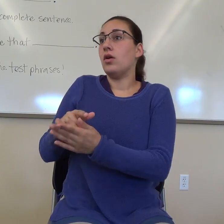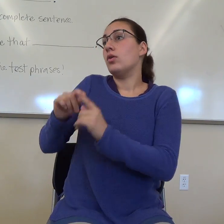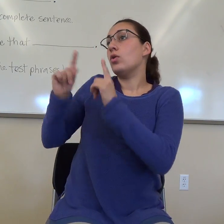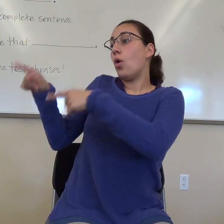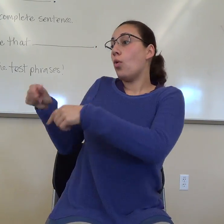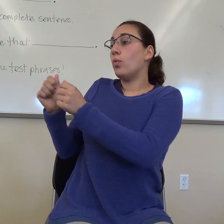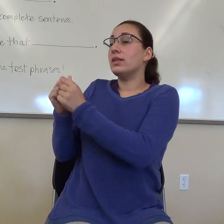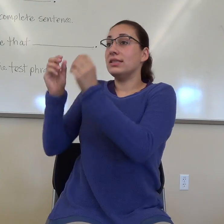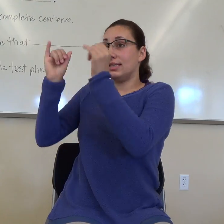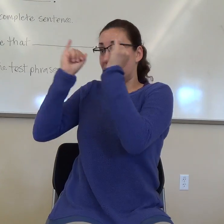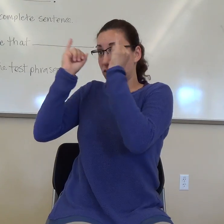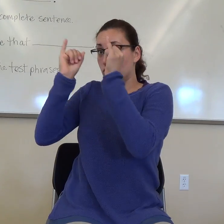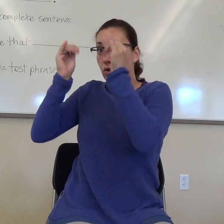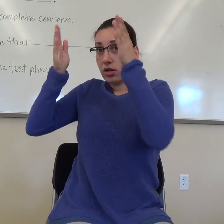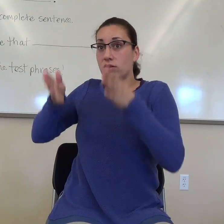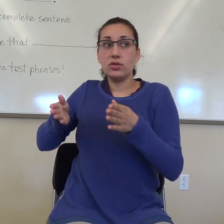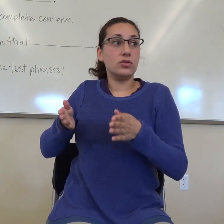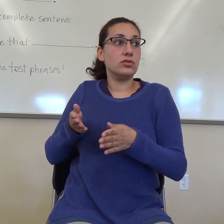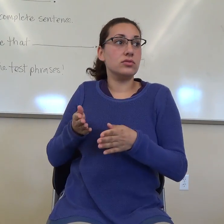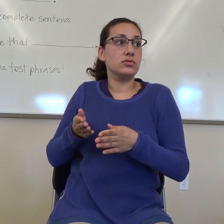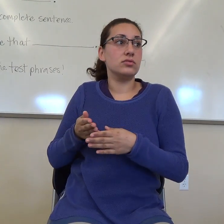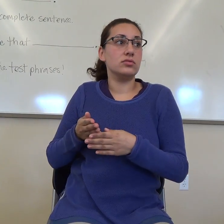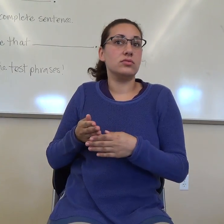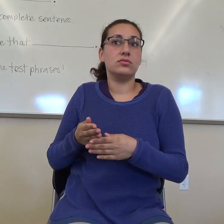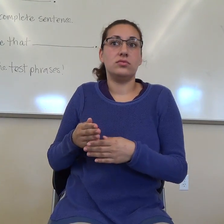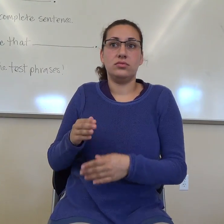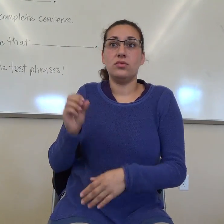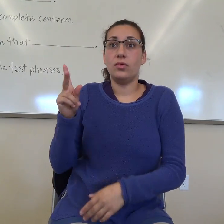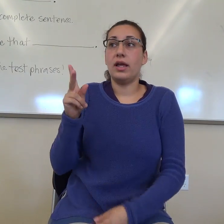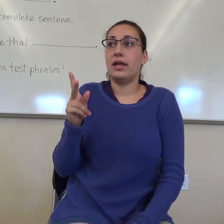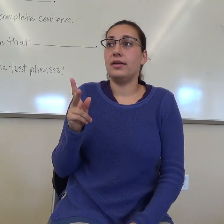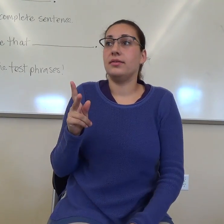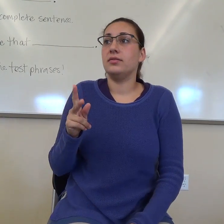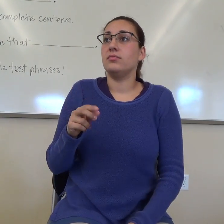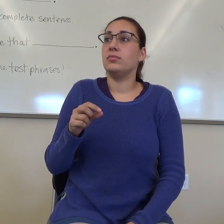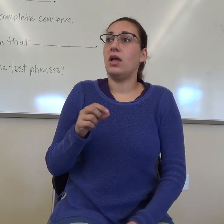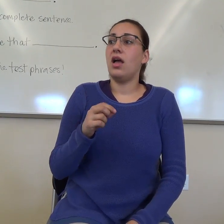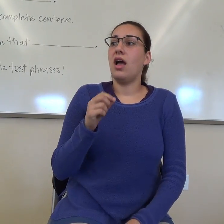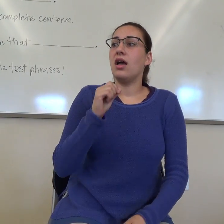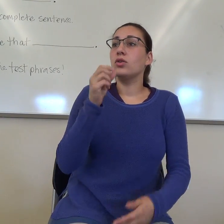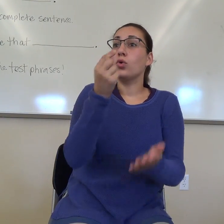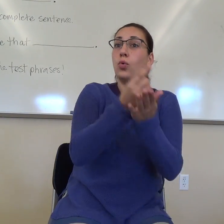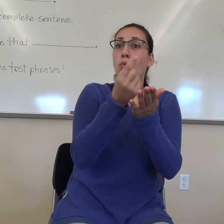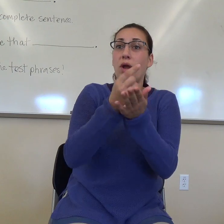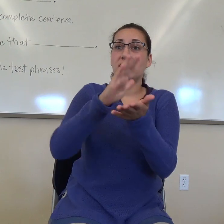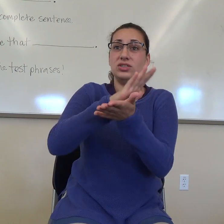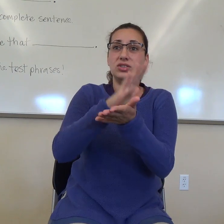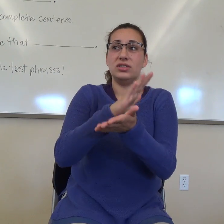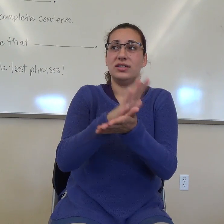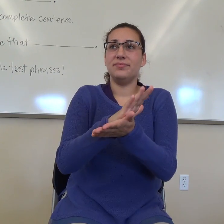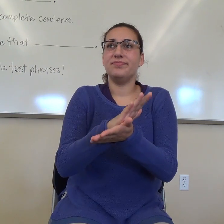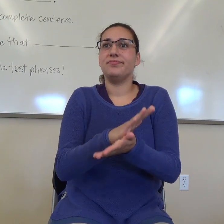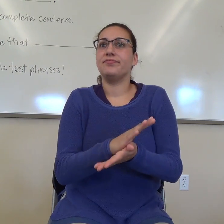did note these on the grade sheets, but I didn't say anything other than